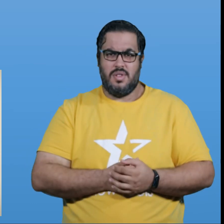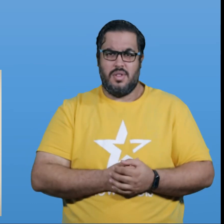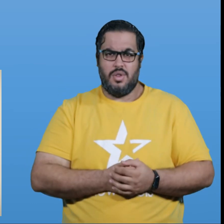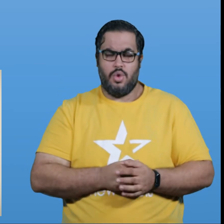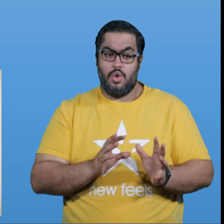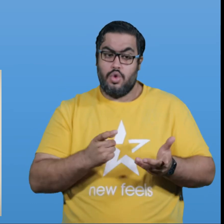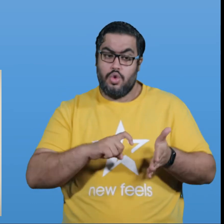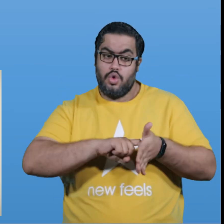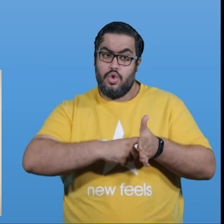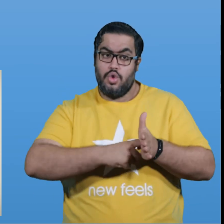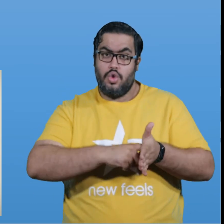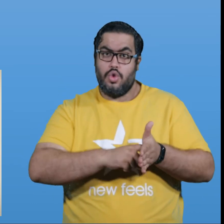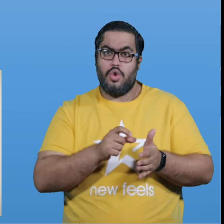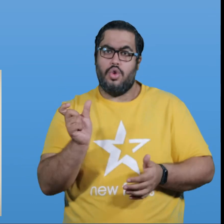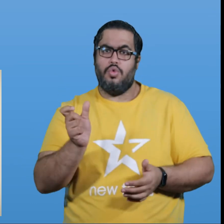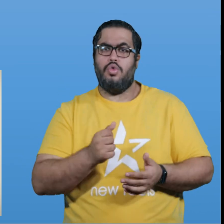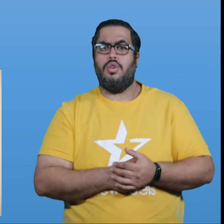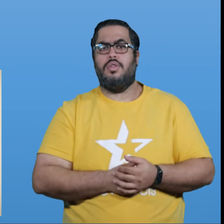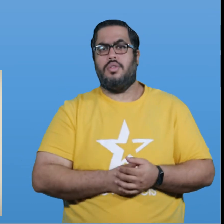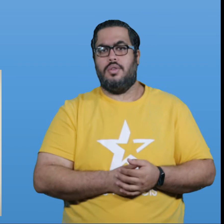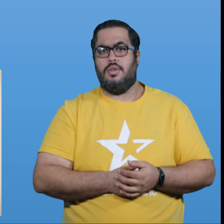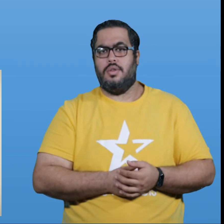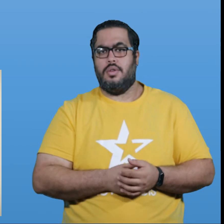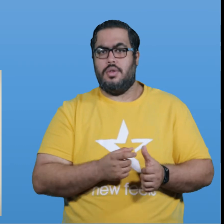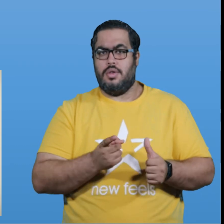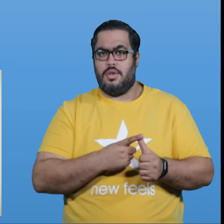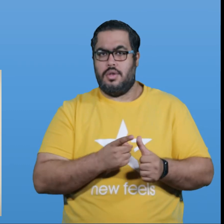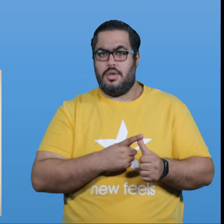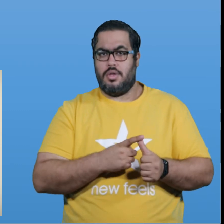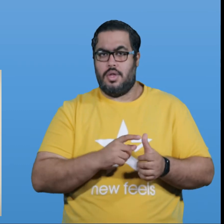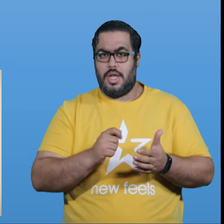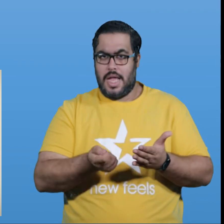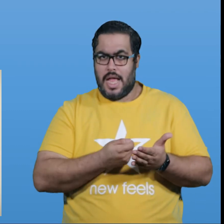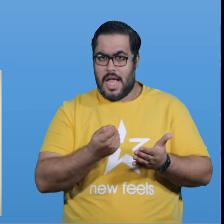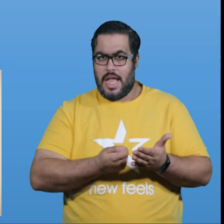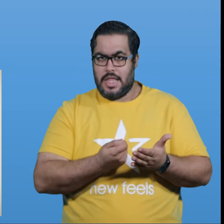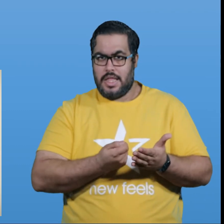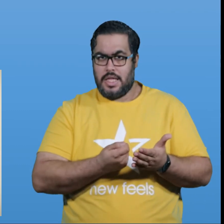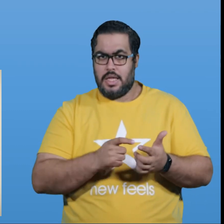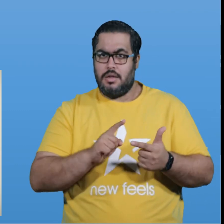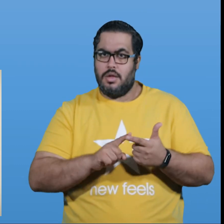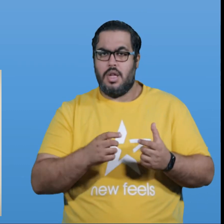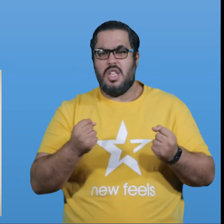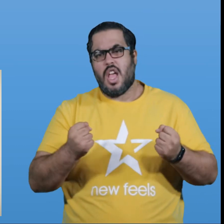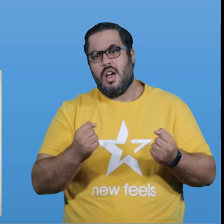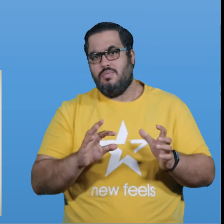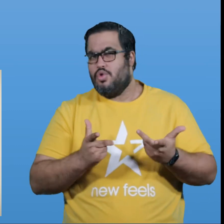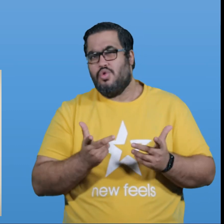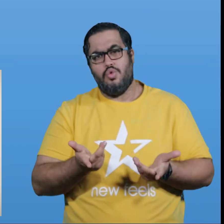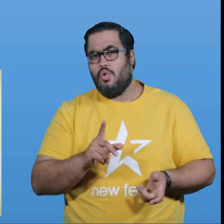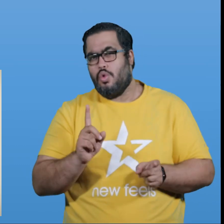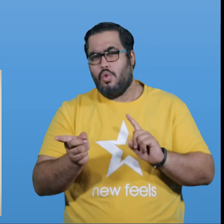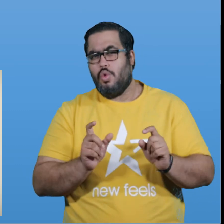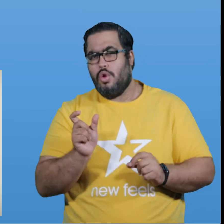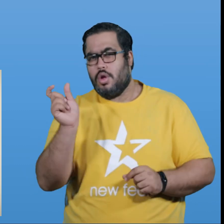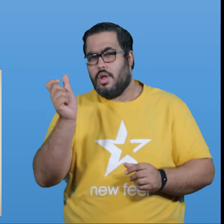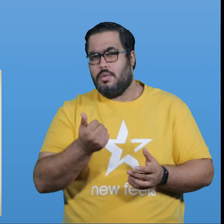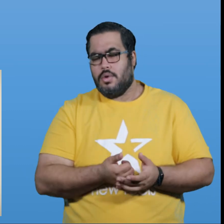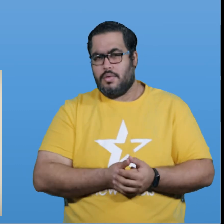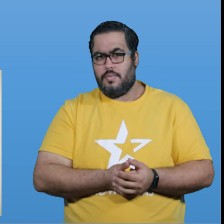So the answer could be about something related to a form of handwriting. What is this form